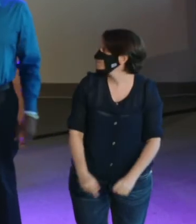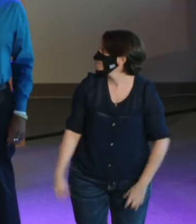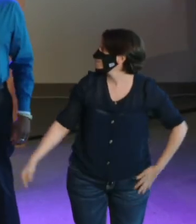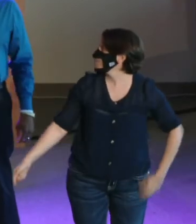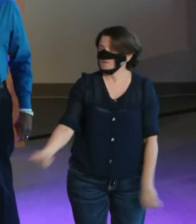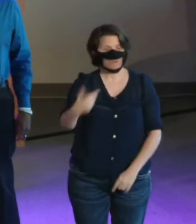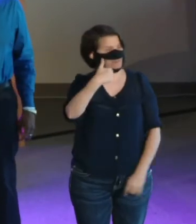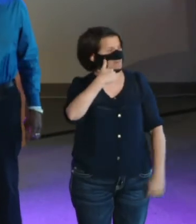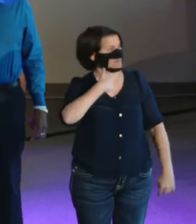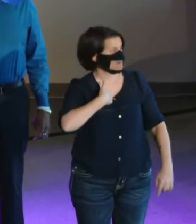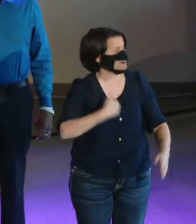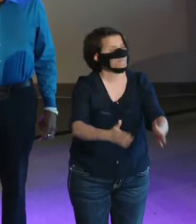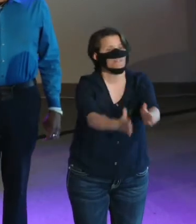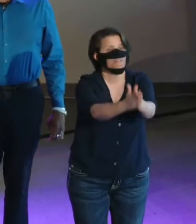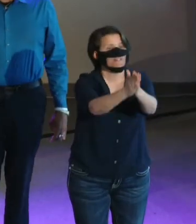I pray for